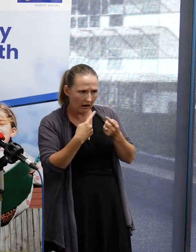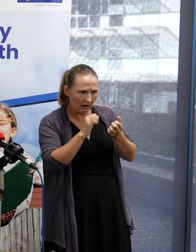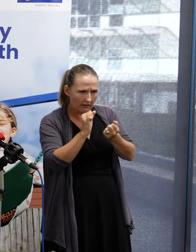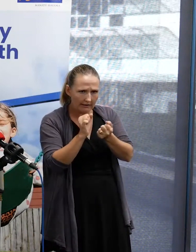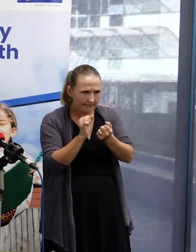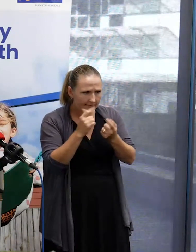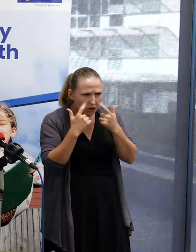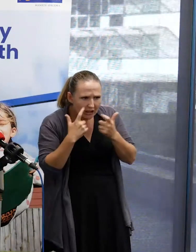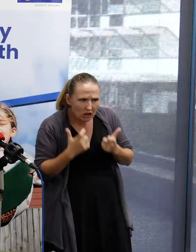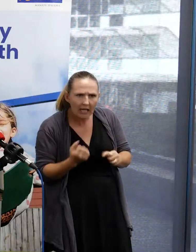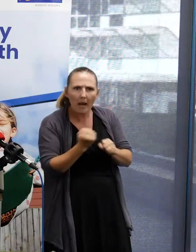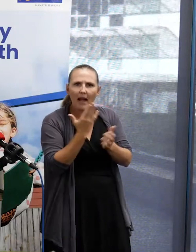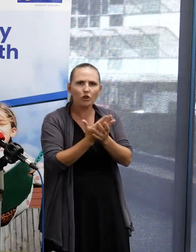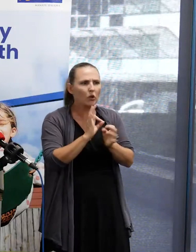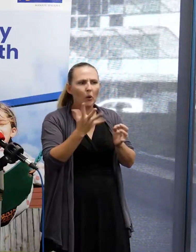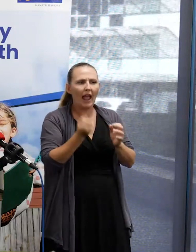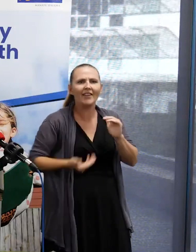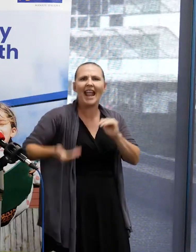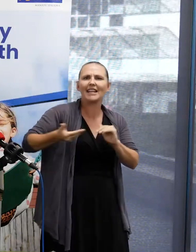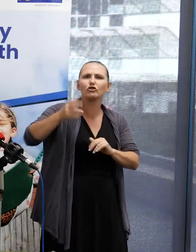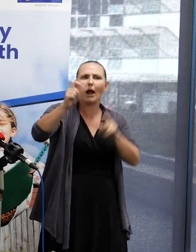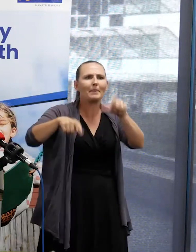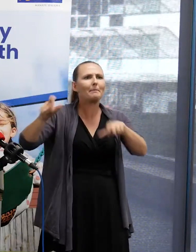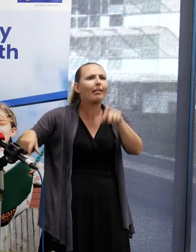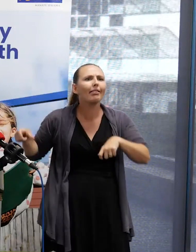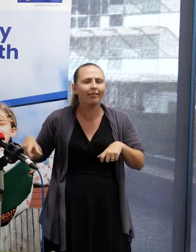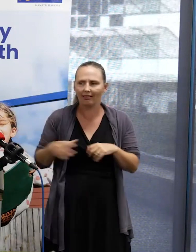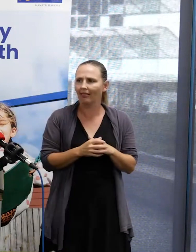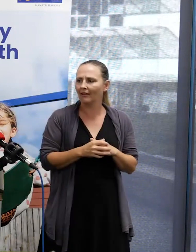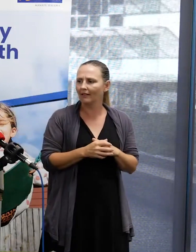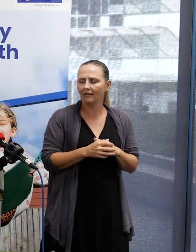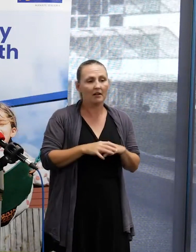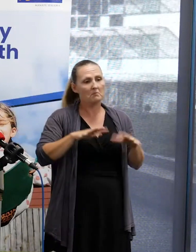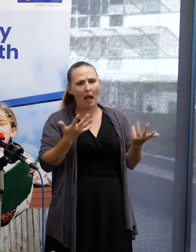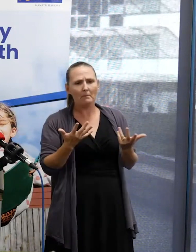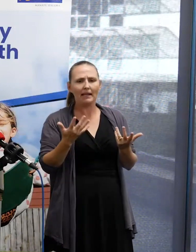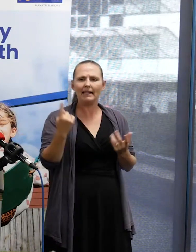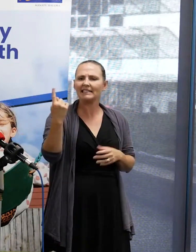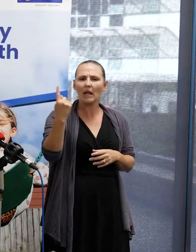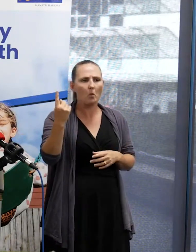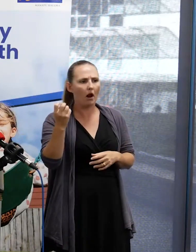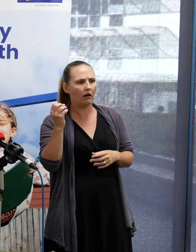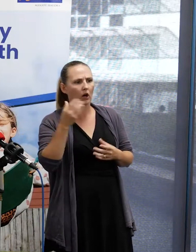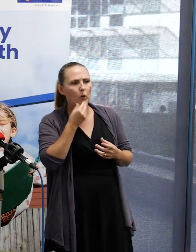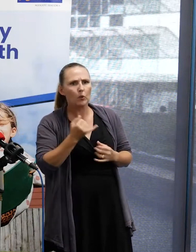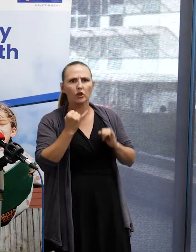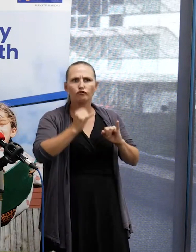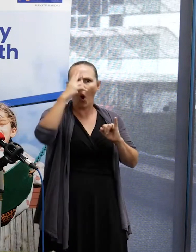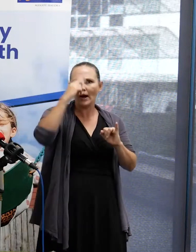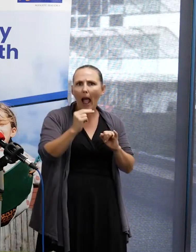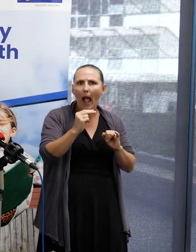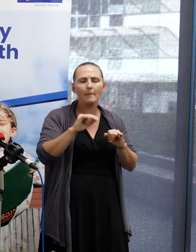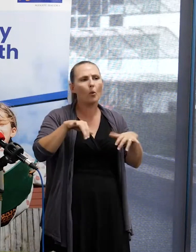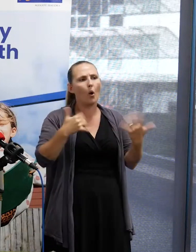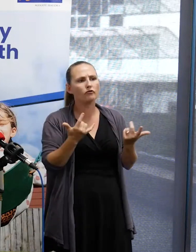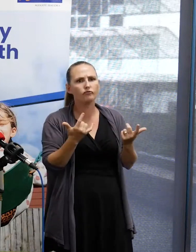ghost workers in relation to someone who may have used the wrong initials, name, or